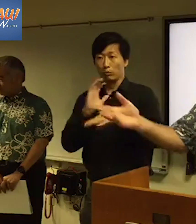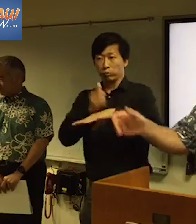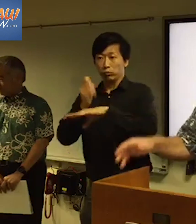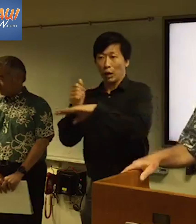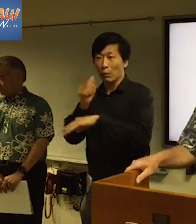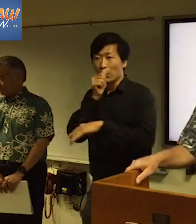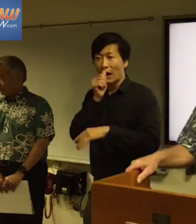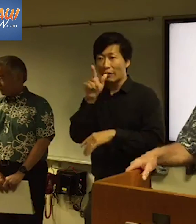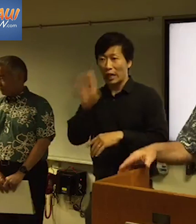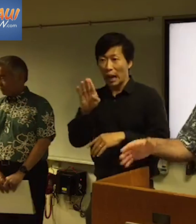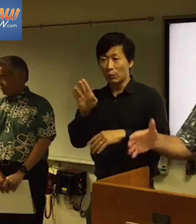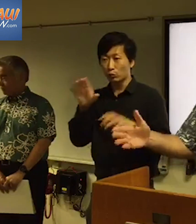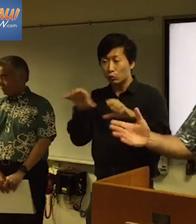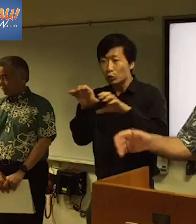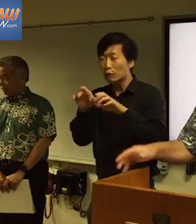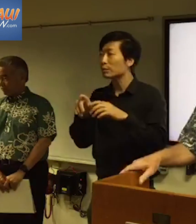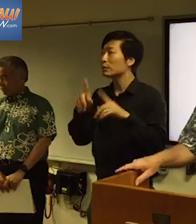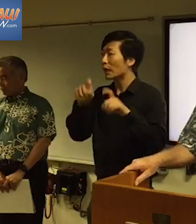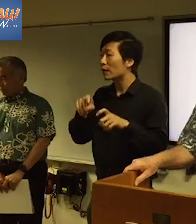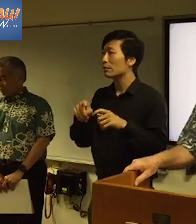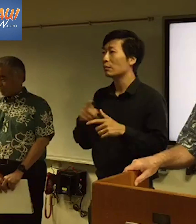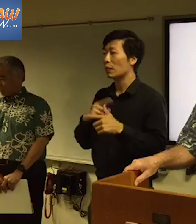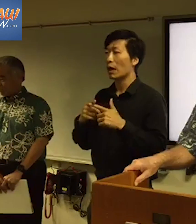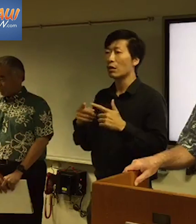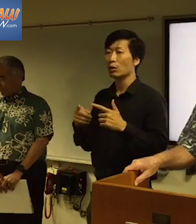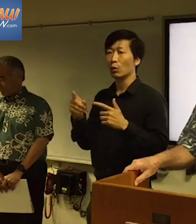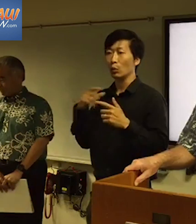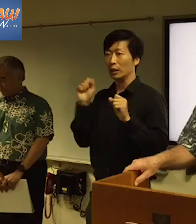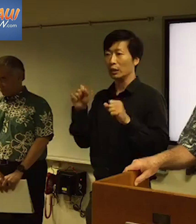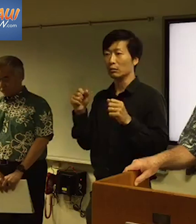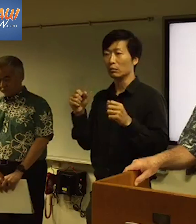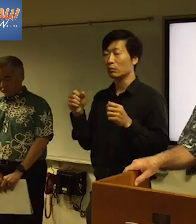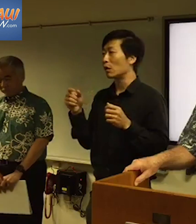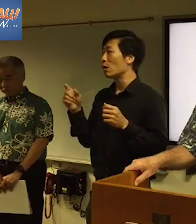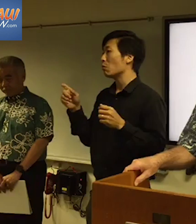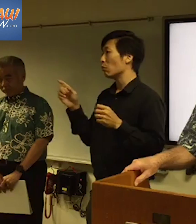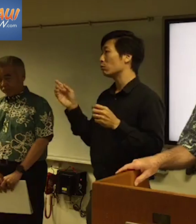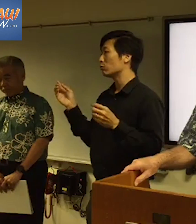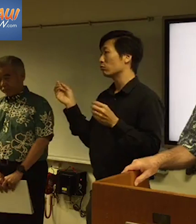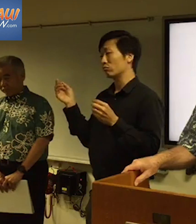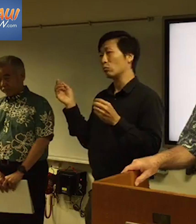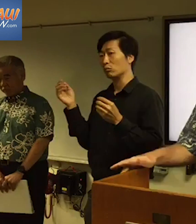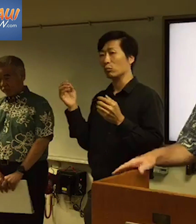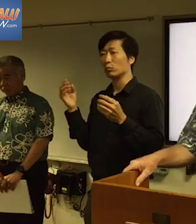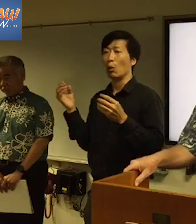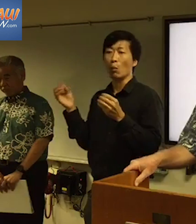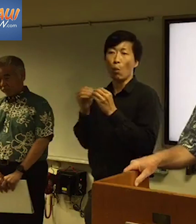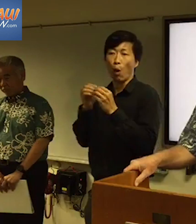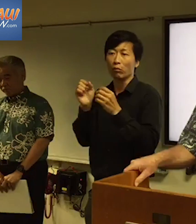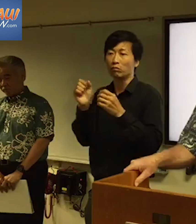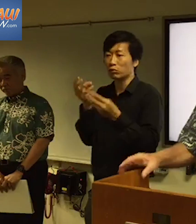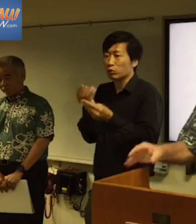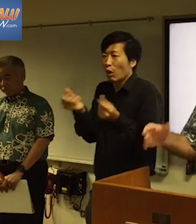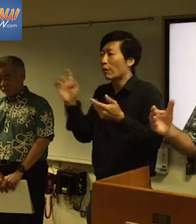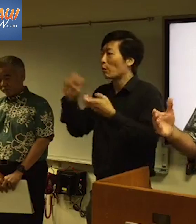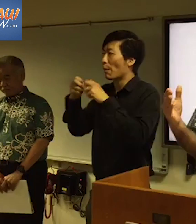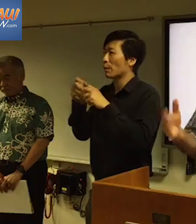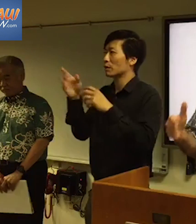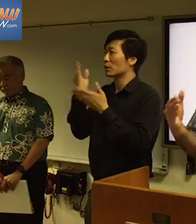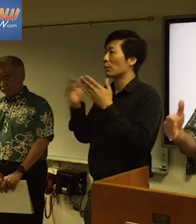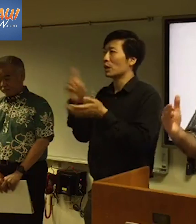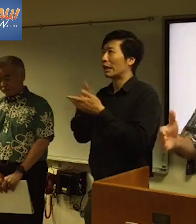from household members where that's possible, or following instructions. The CDC has provided guidance for how